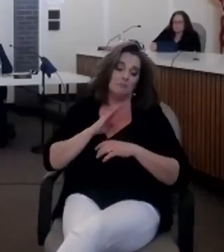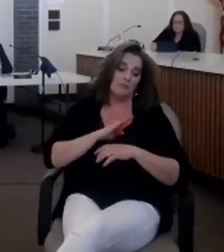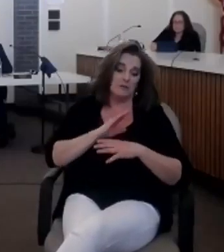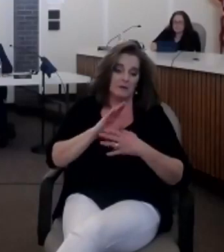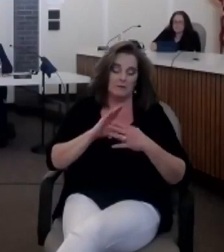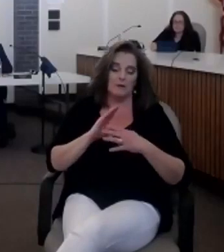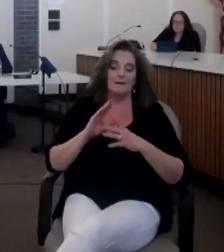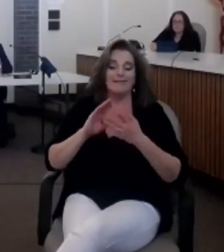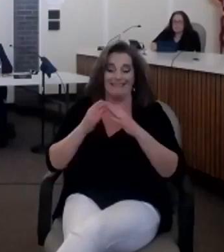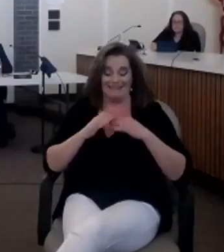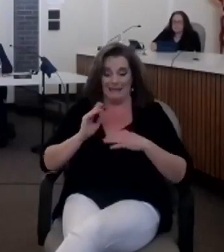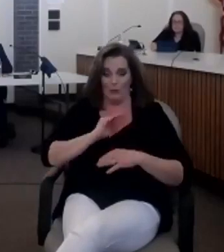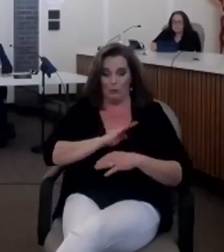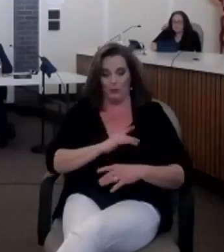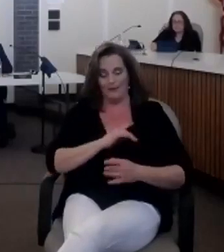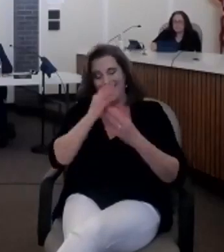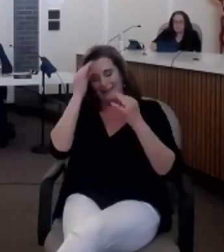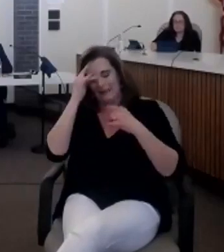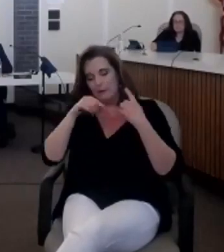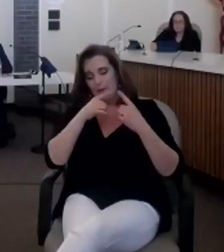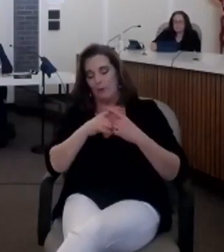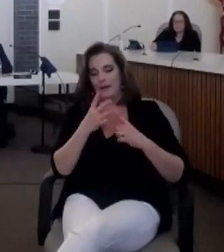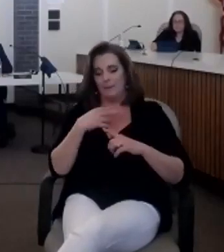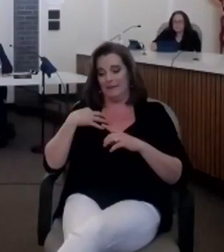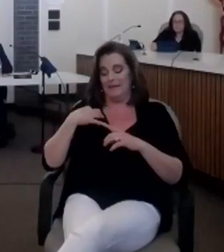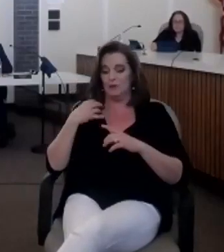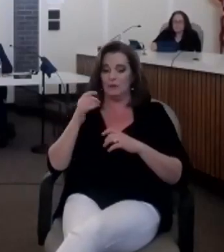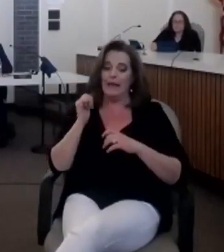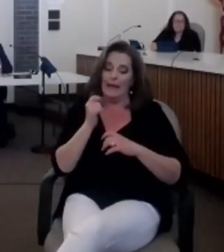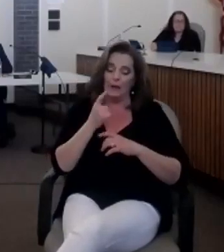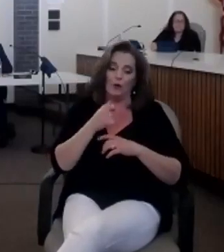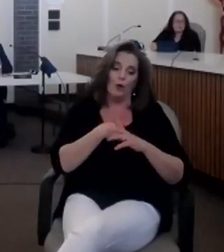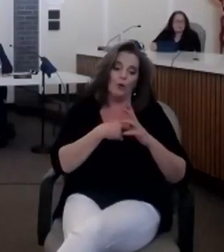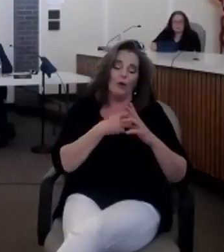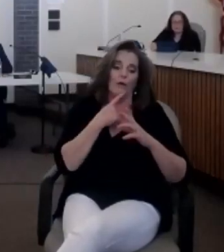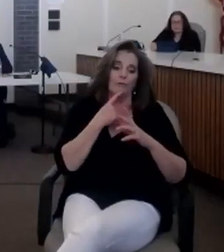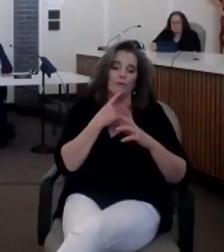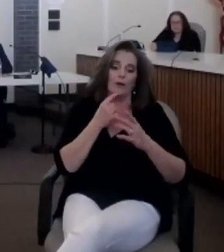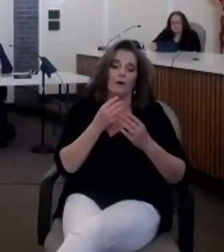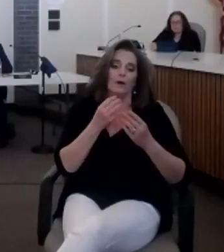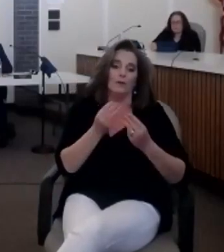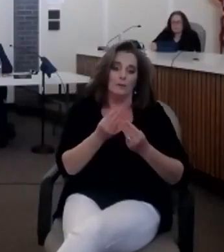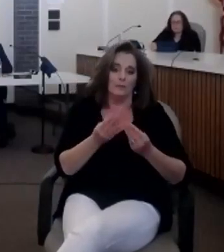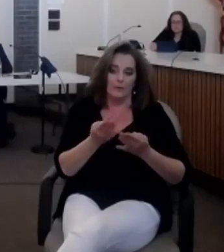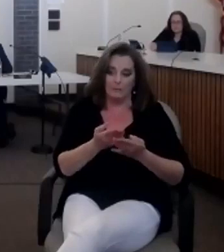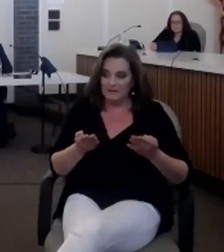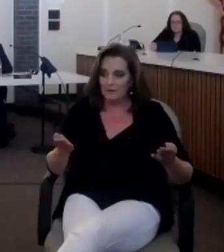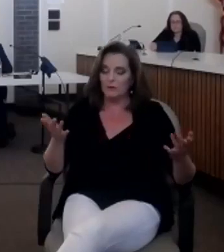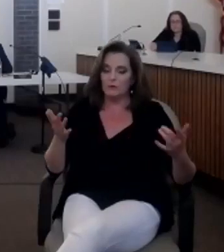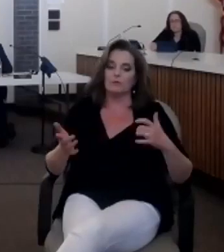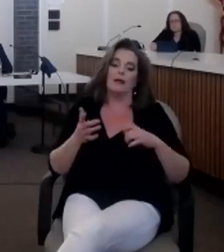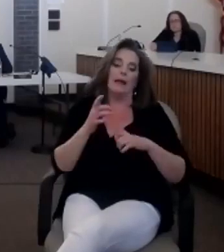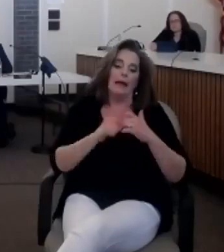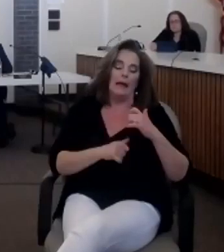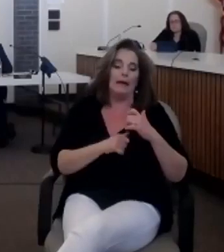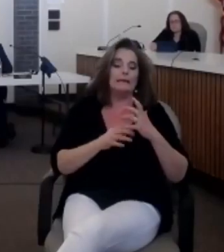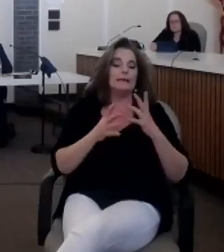the application and all related materials, any public comment offered, and any input